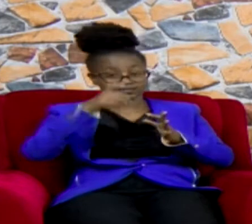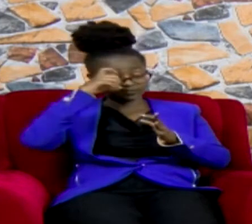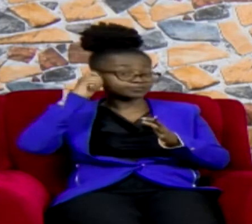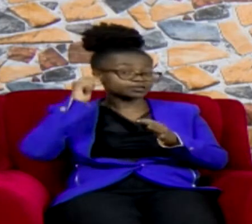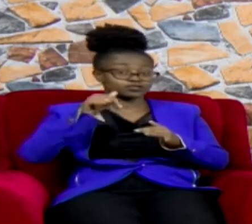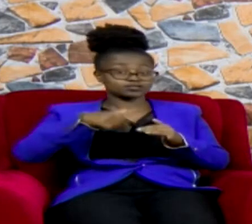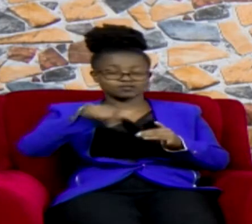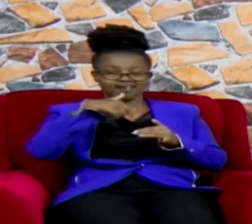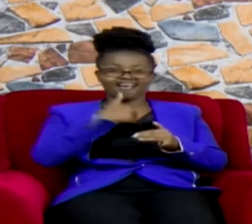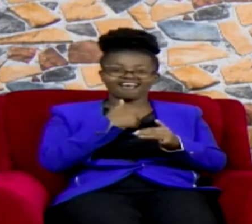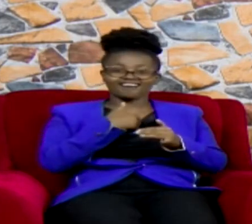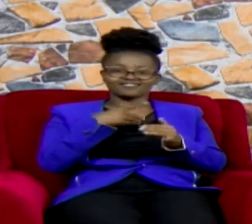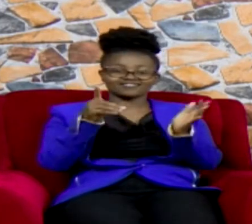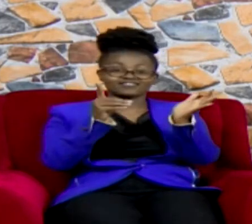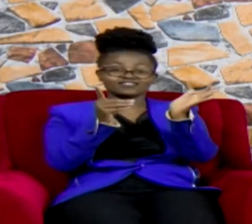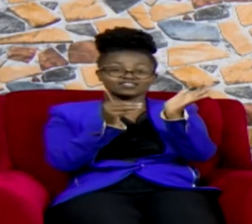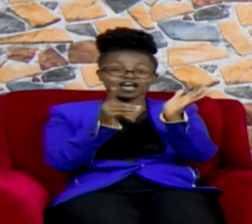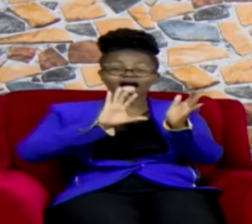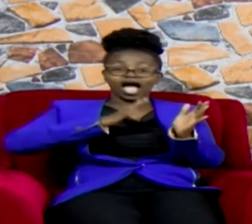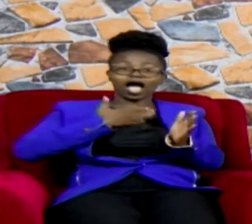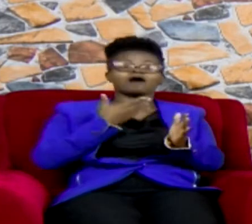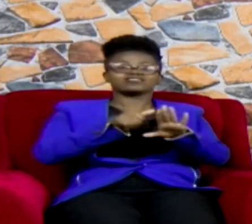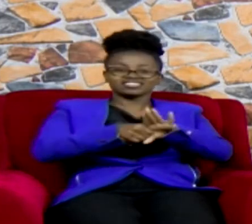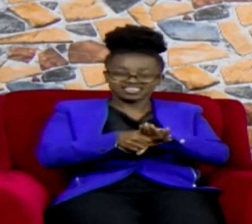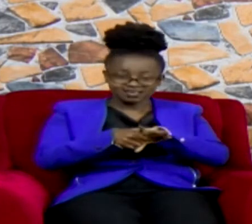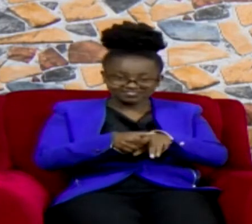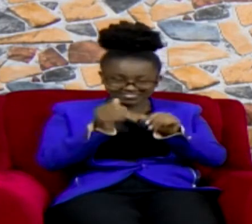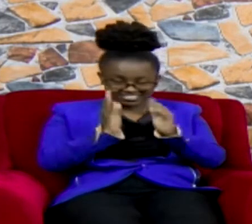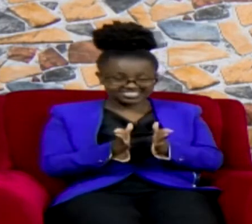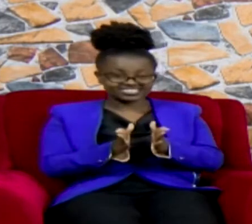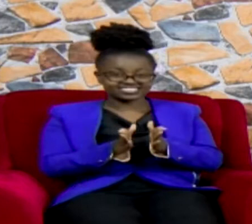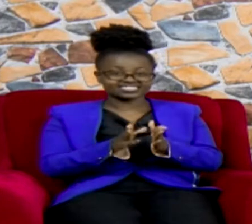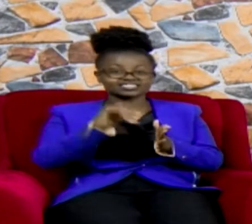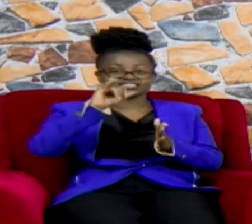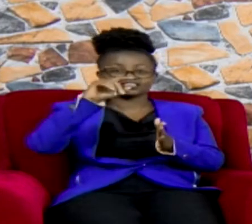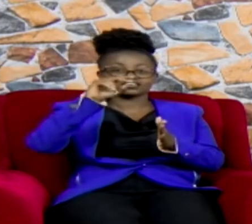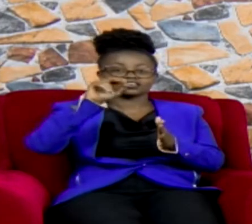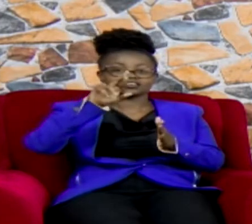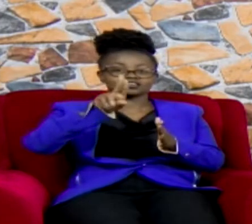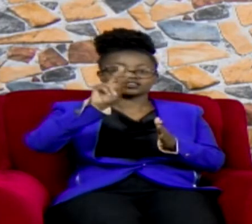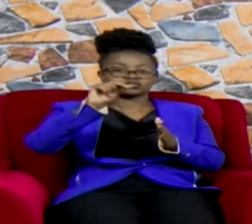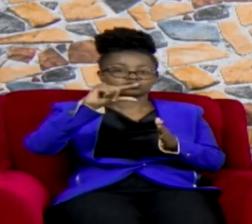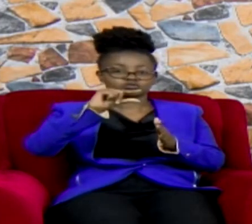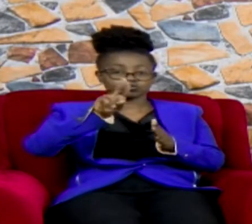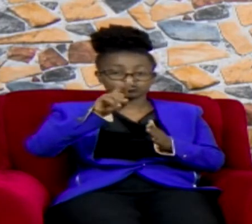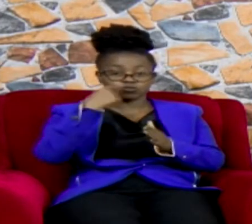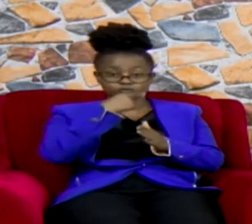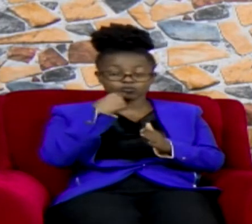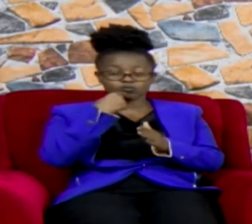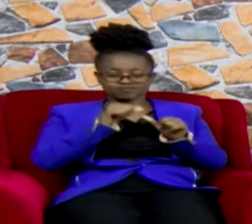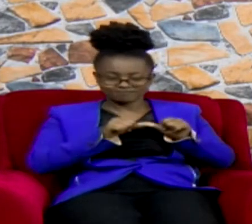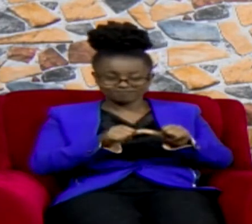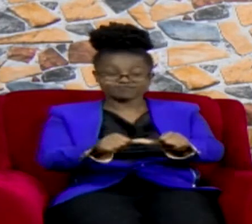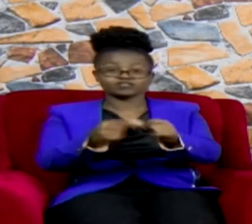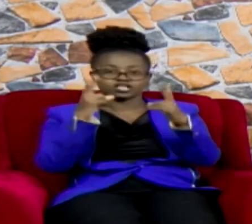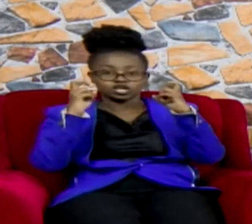And today, yet again, we have our therapist, Mr. Irugu, who is going to continue